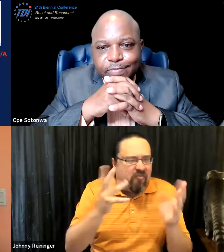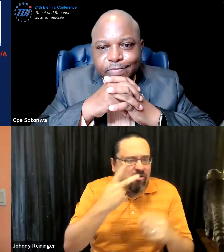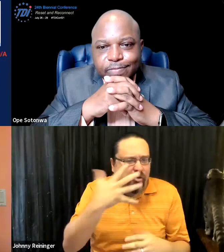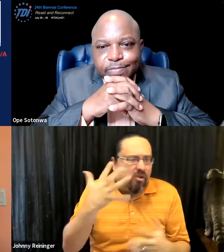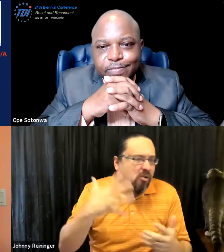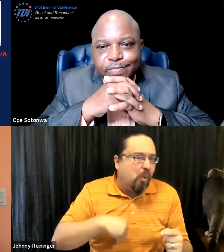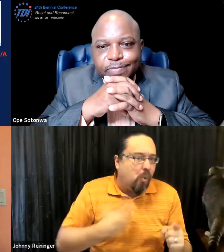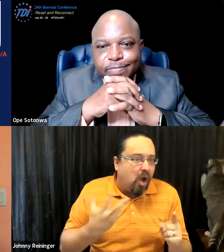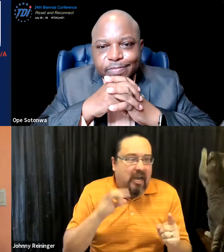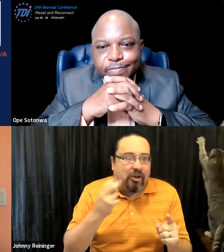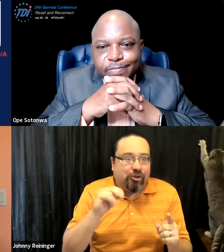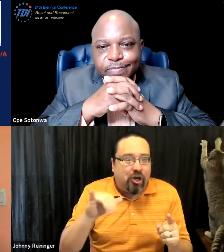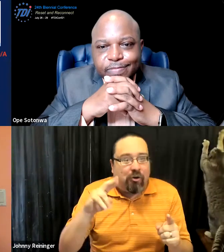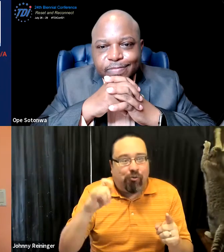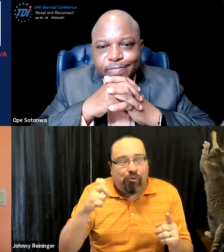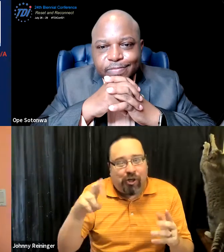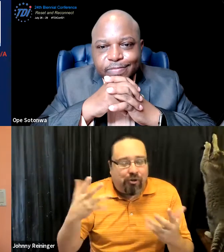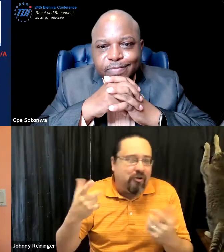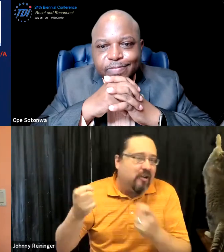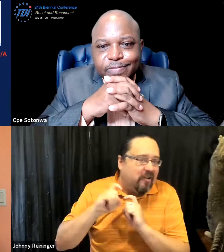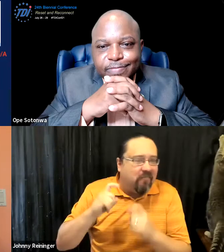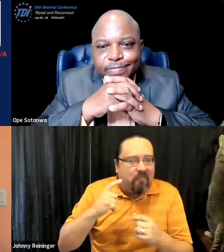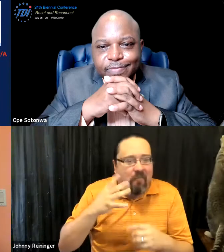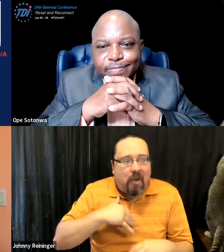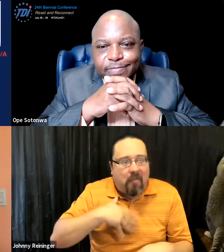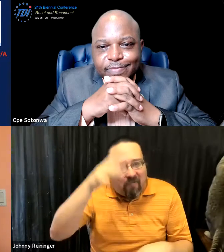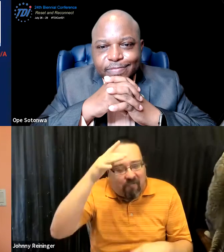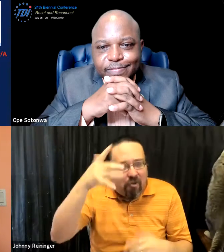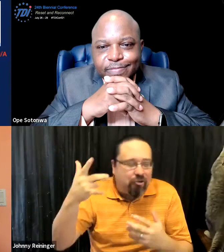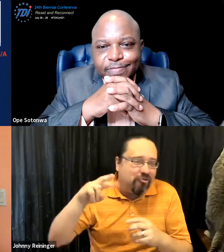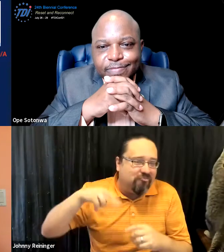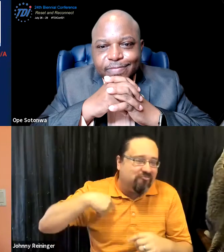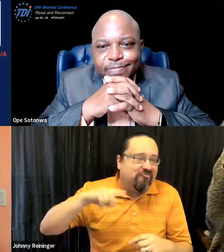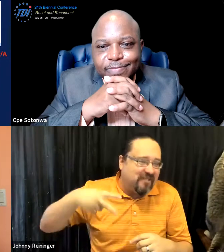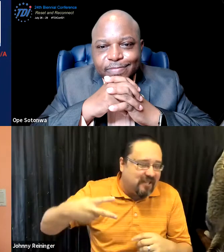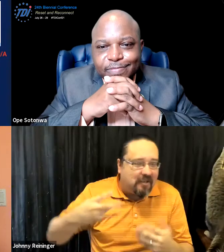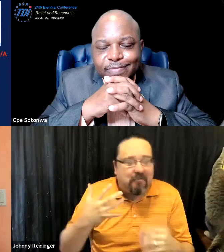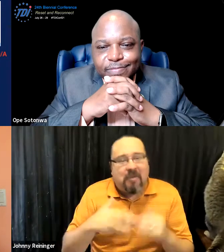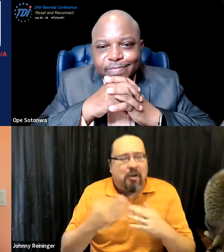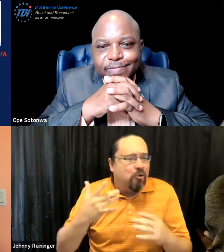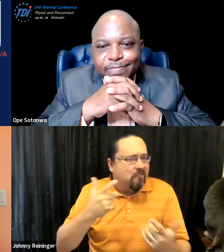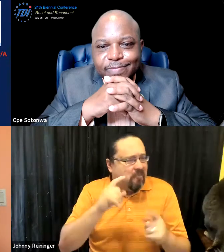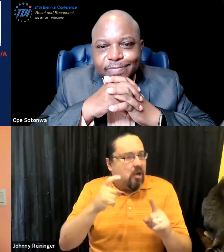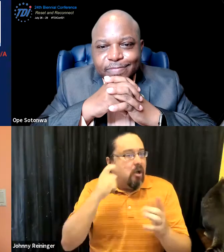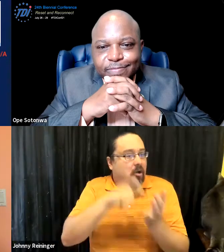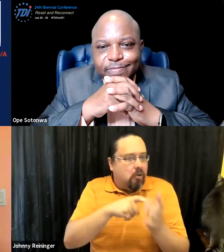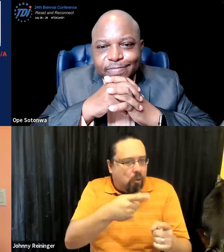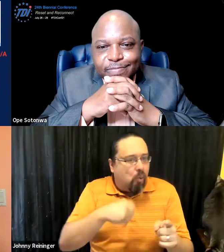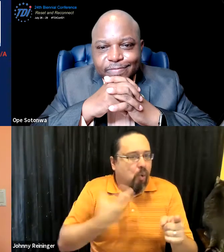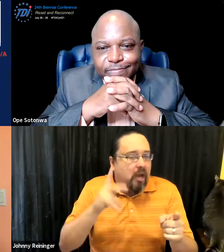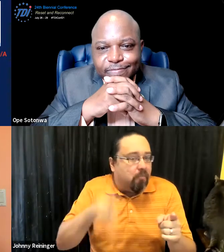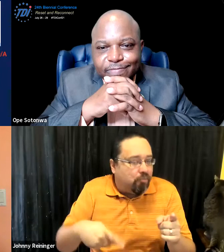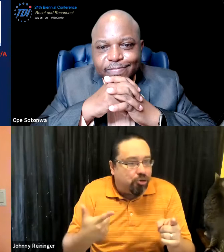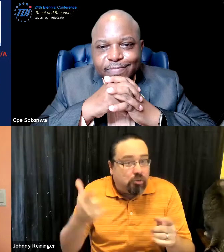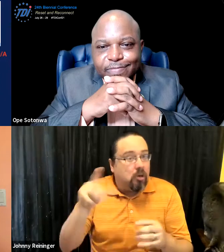names. Maybe they see my name, obviously, my name looks white, right? Johnny Reininger. So it's from my father, and so